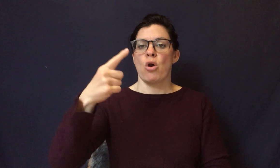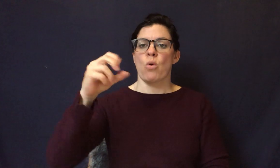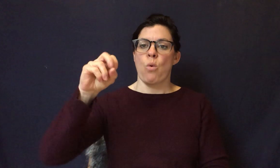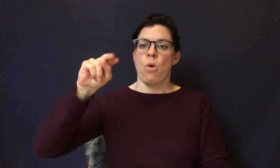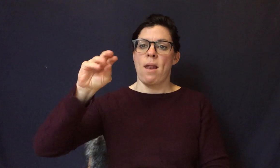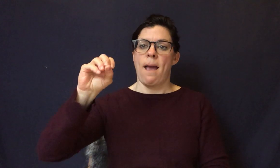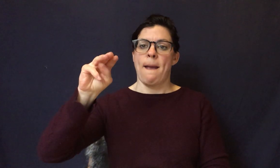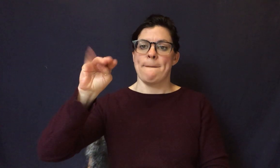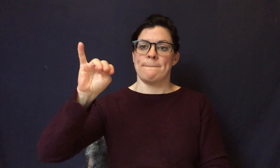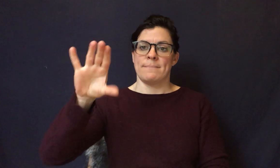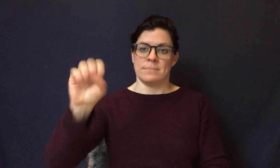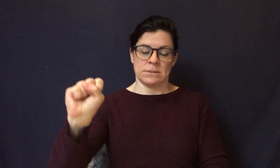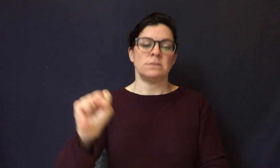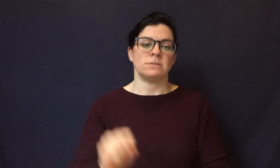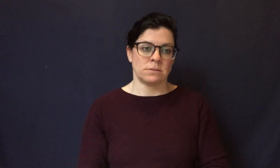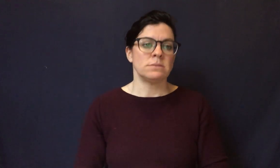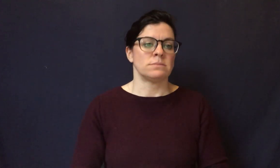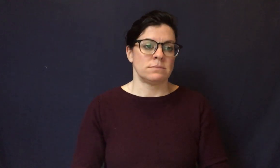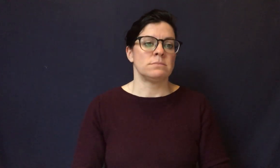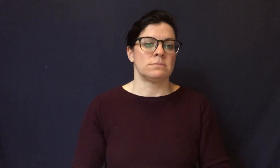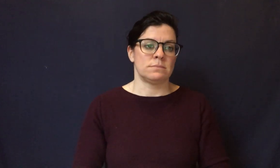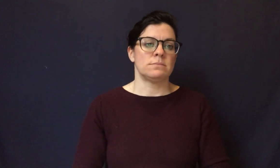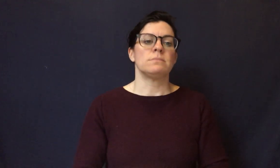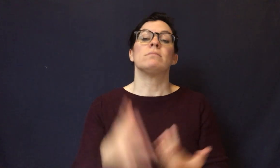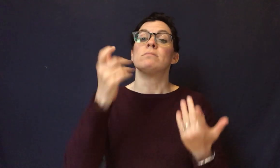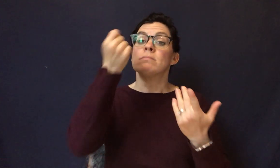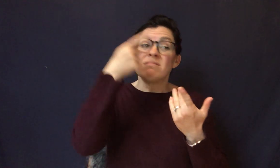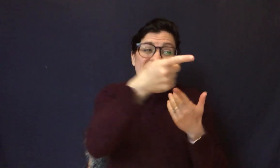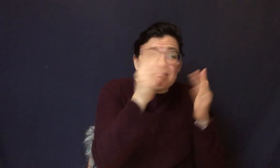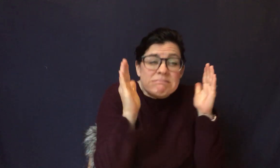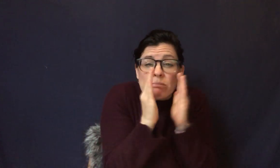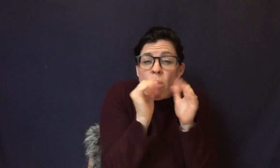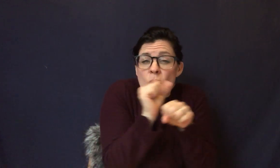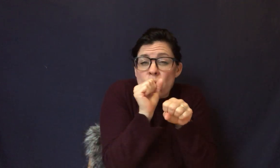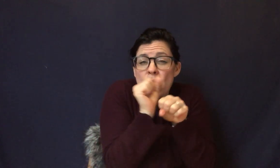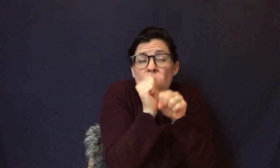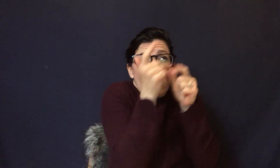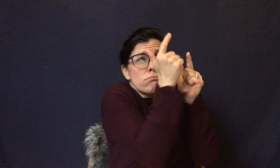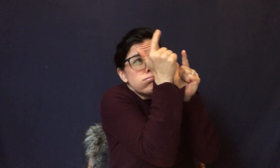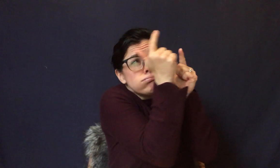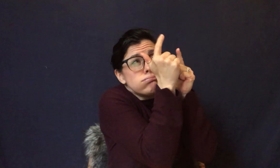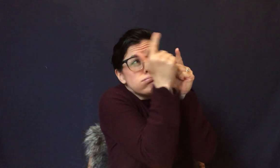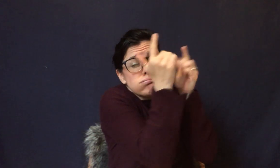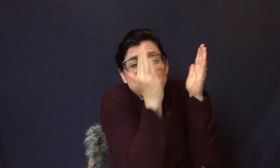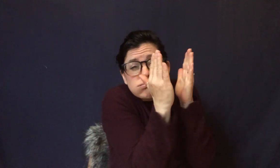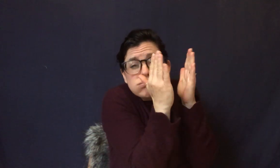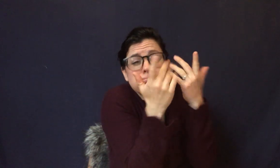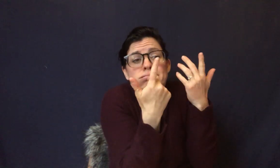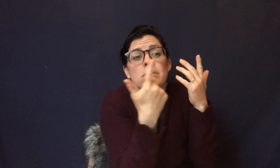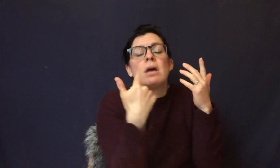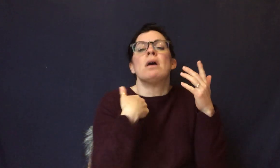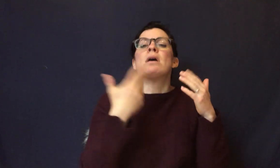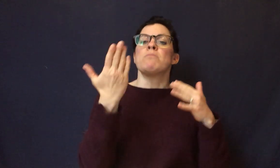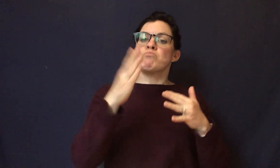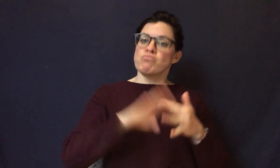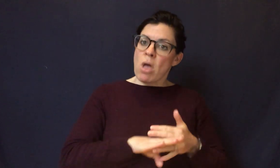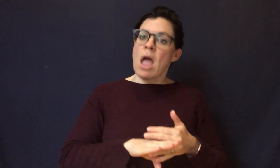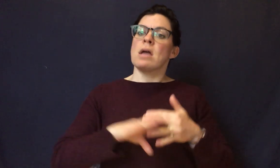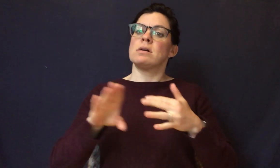hours, okay, to get circulation. Shake hands, okay, that means like this, all right,